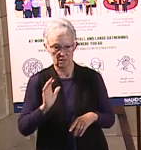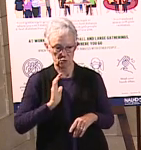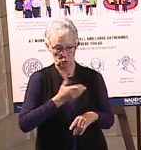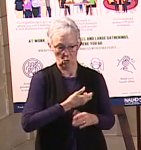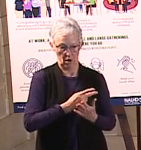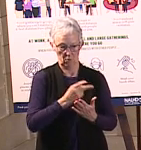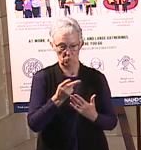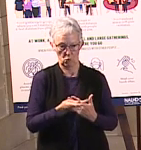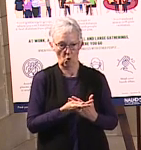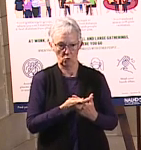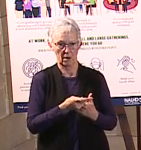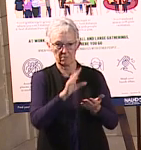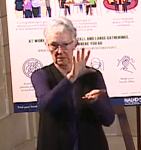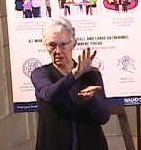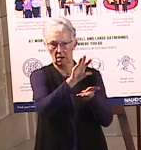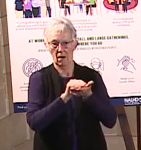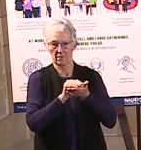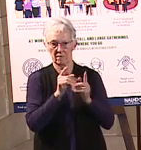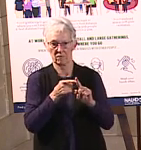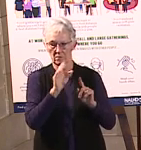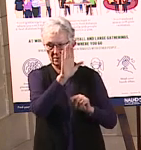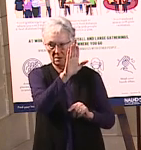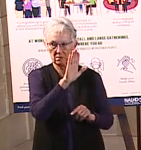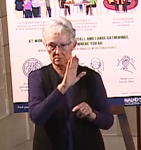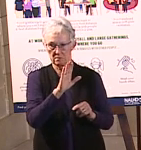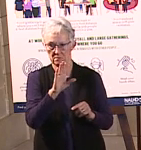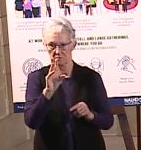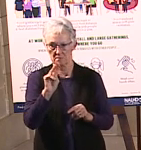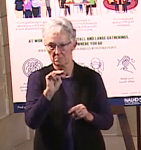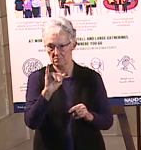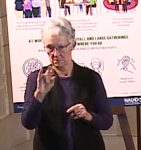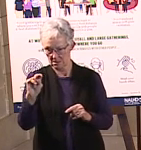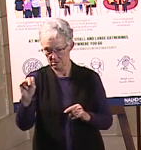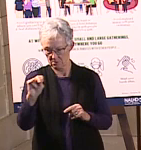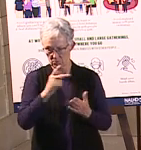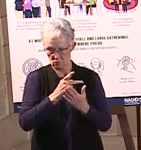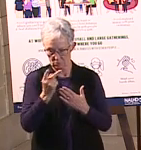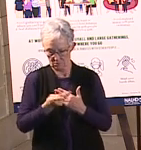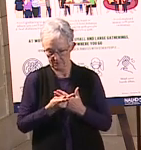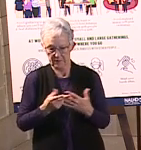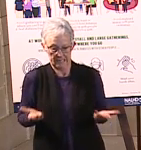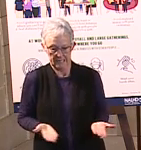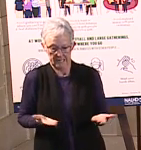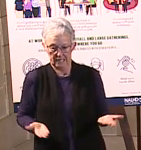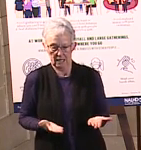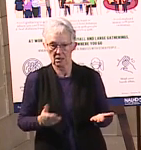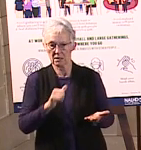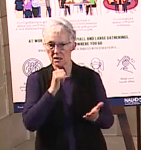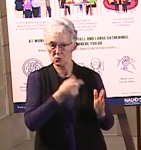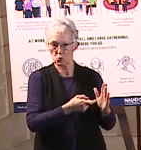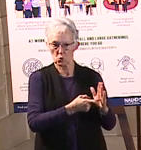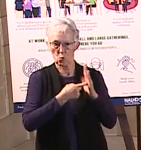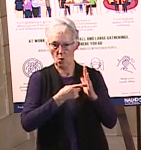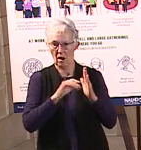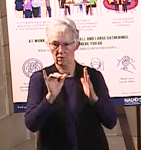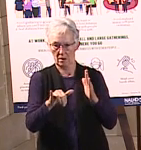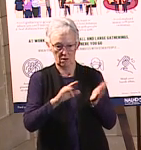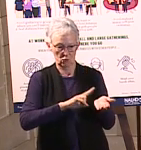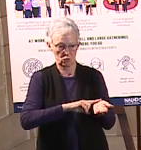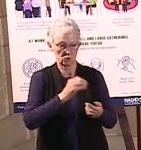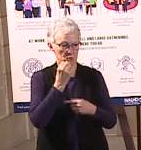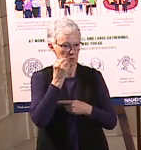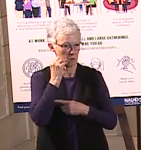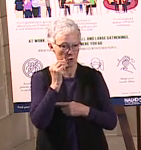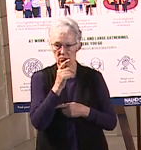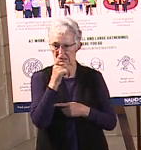Minnesota program. There are some differences with the Nebraska program in that it does not require a facility to register to participate,